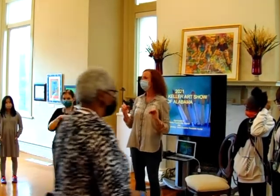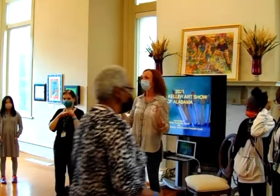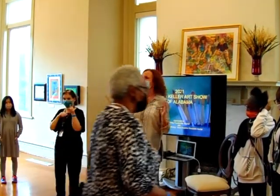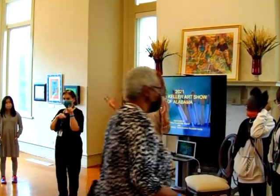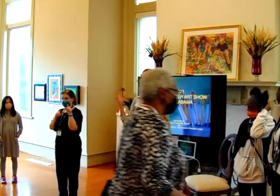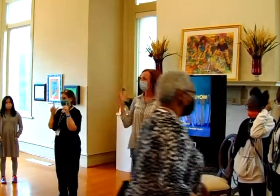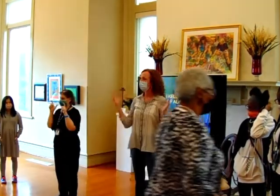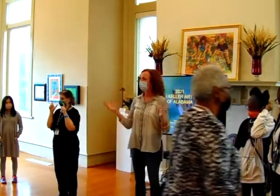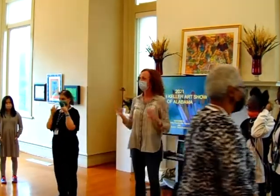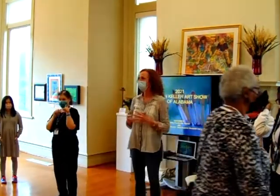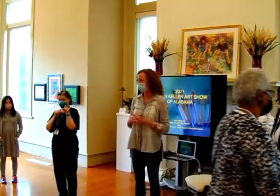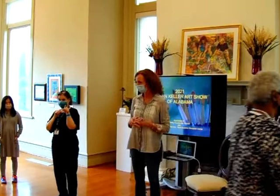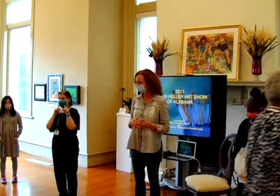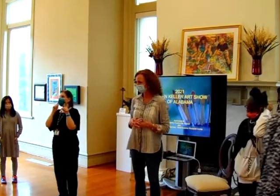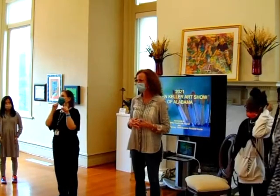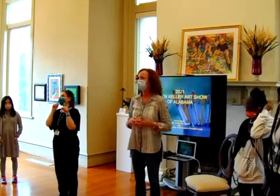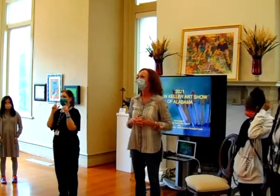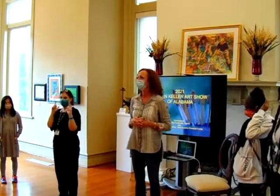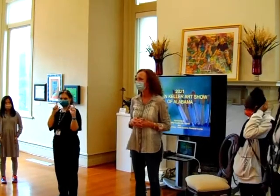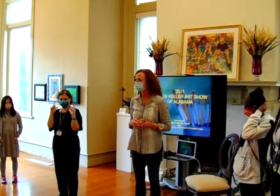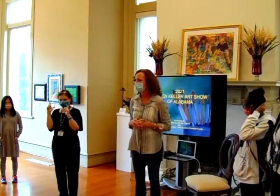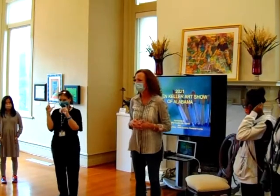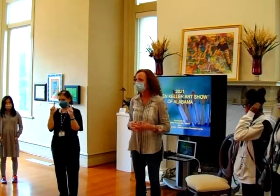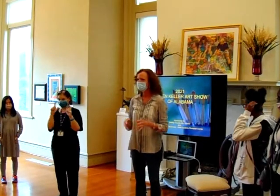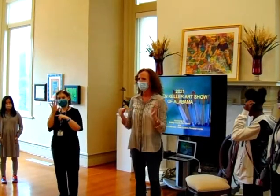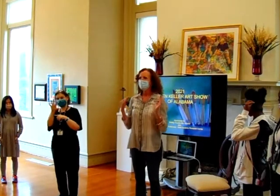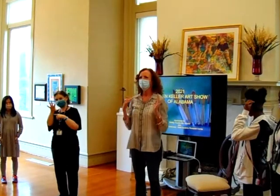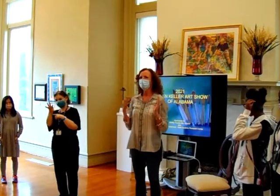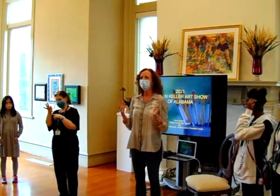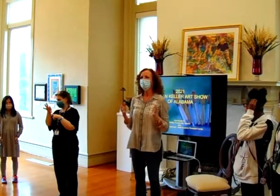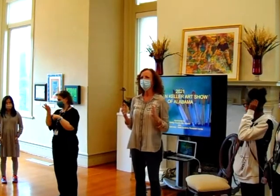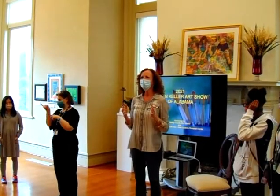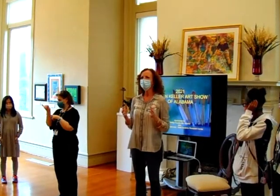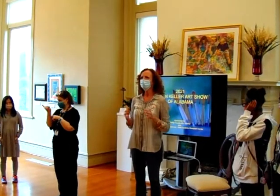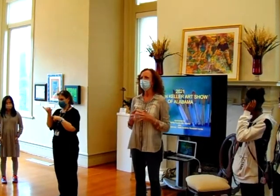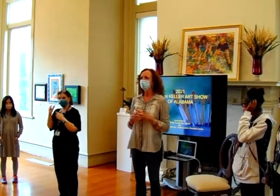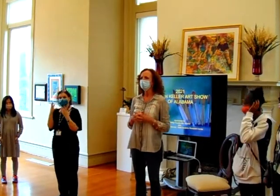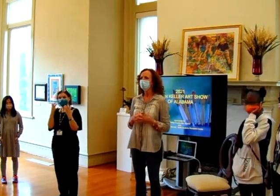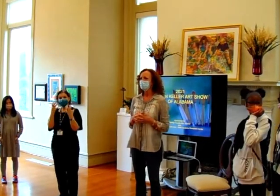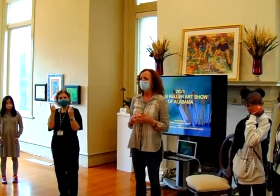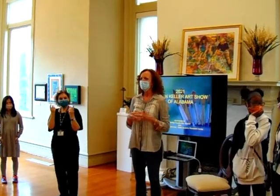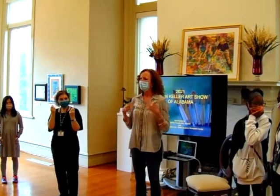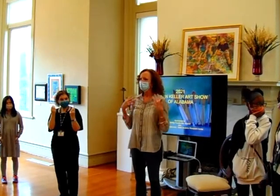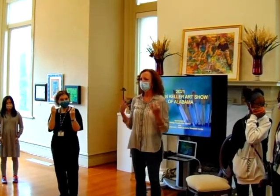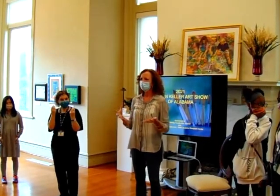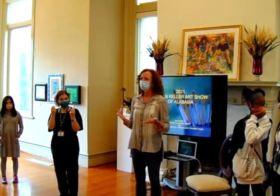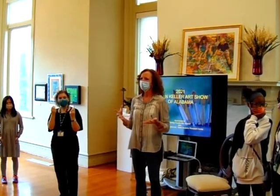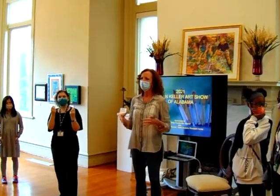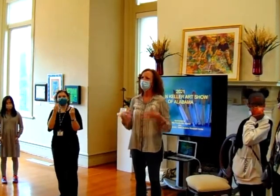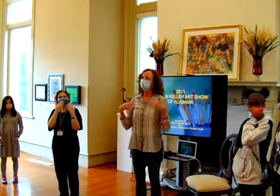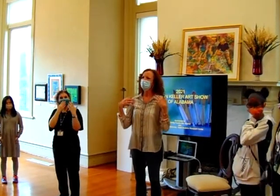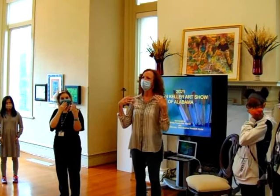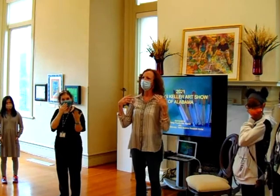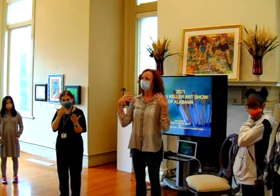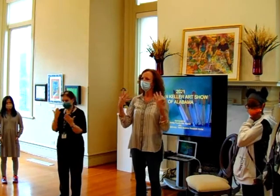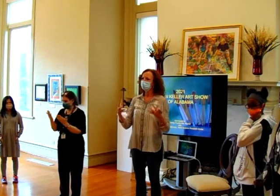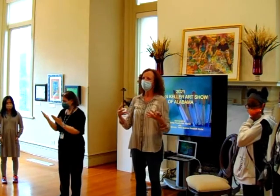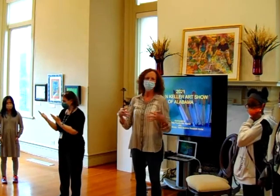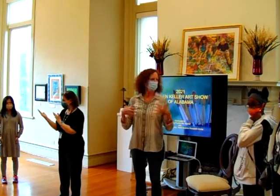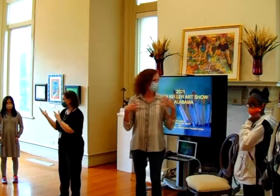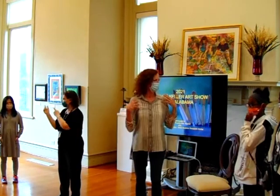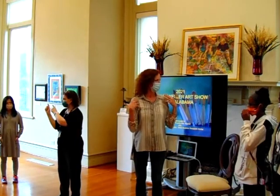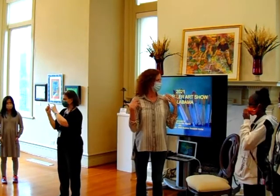here, and we're taking pictures and doing a video. And what I want to do is thank you and give